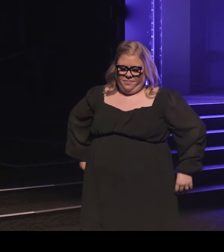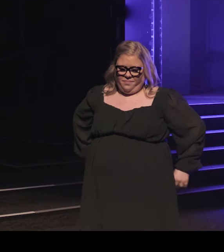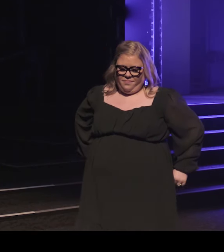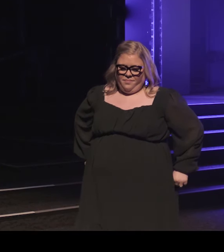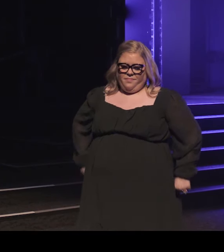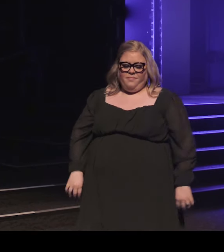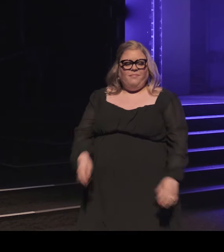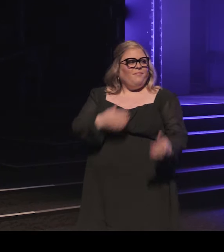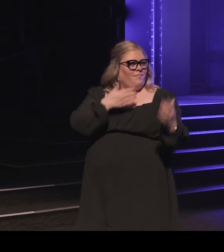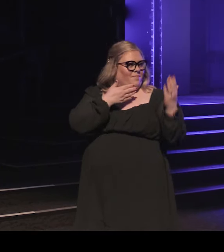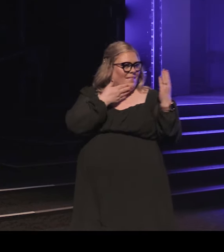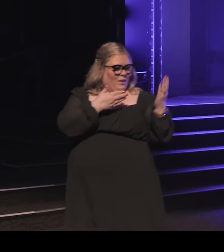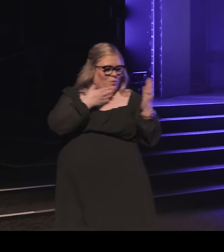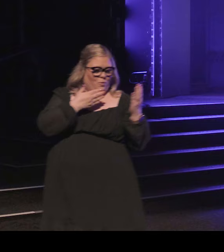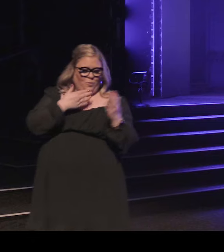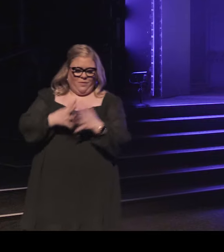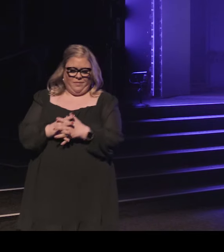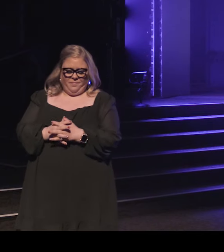Thank you.